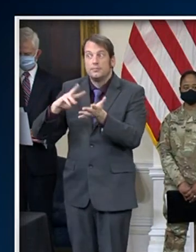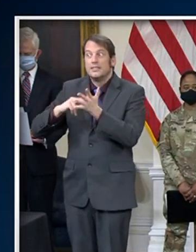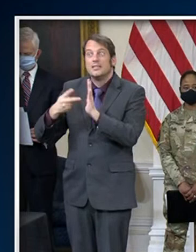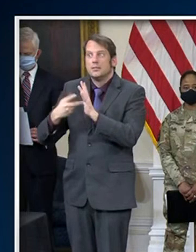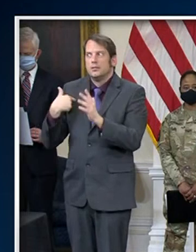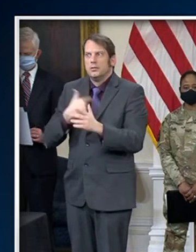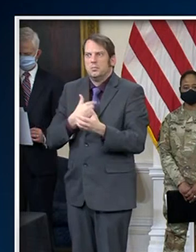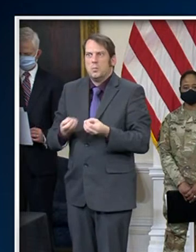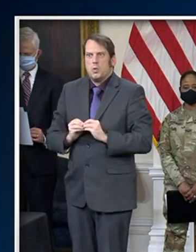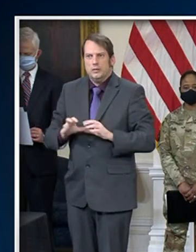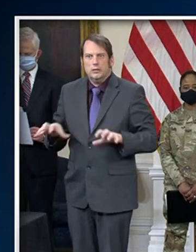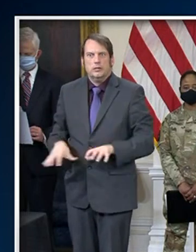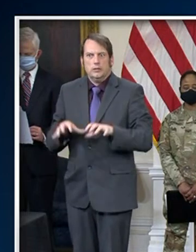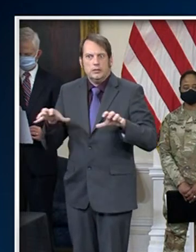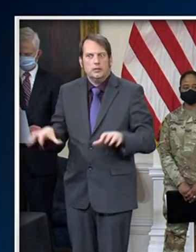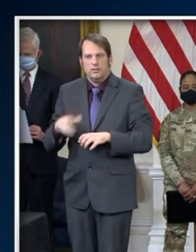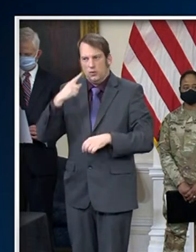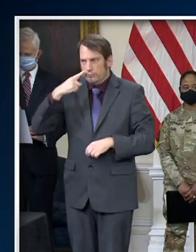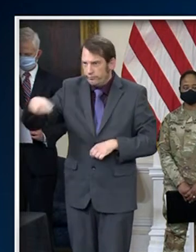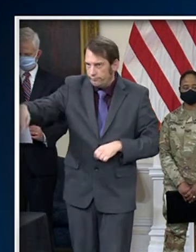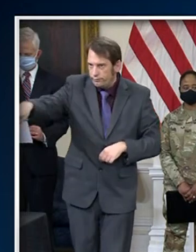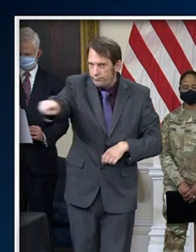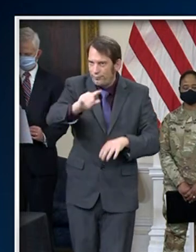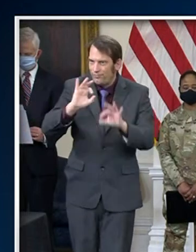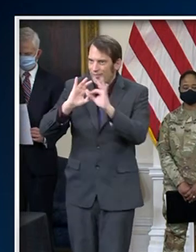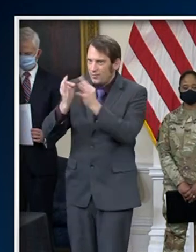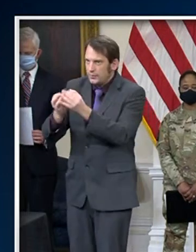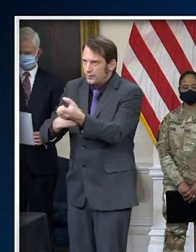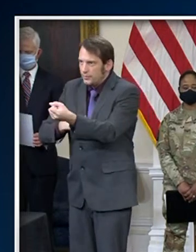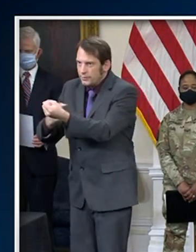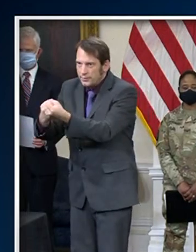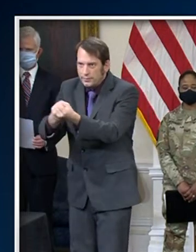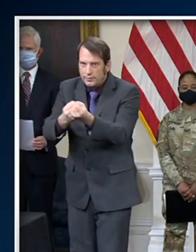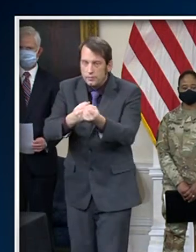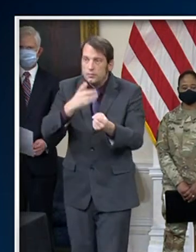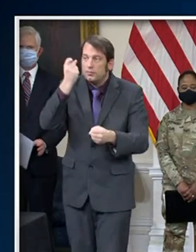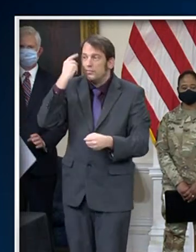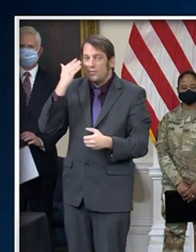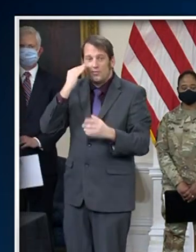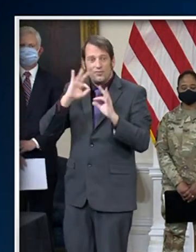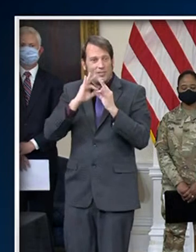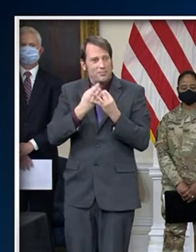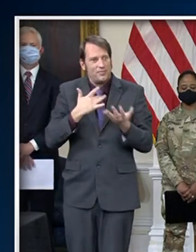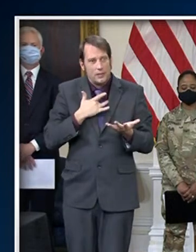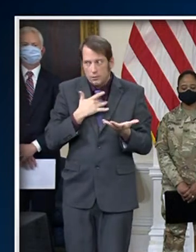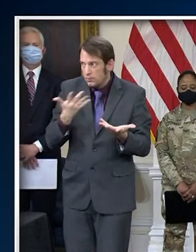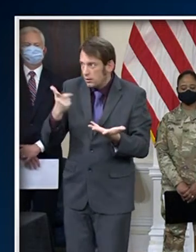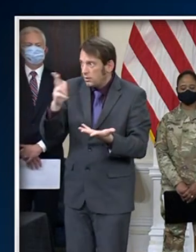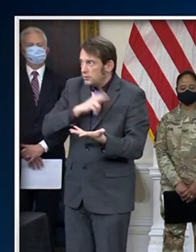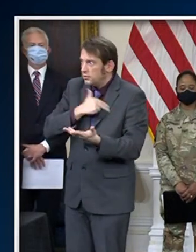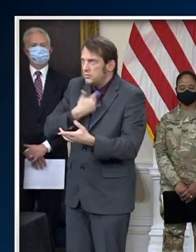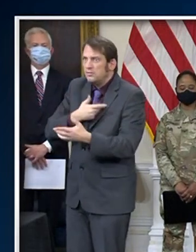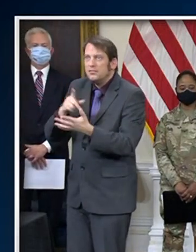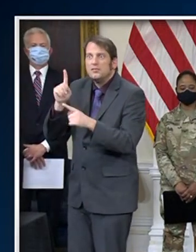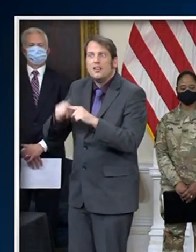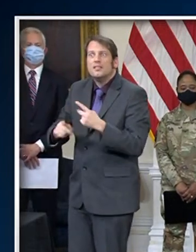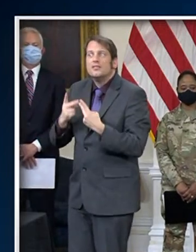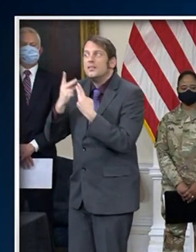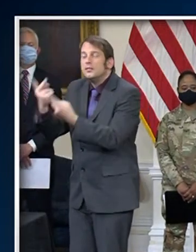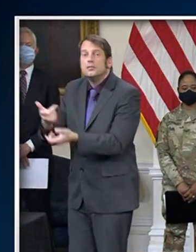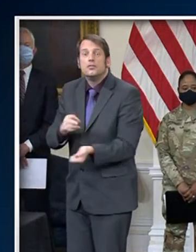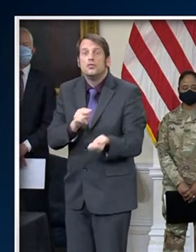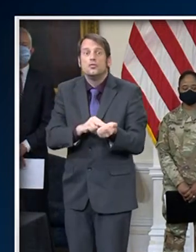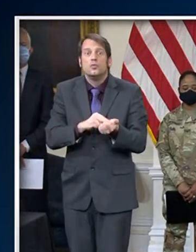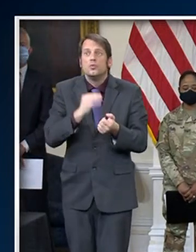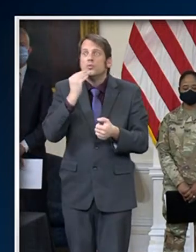our families who have been unable to visit their loved ones in hospitals and nursing homes, and to